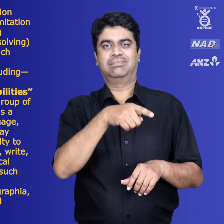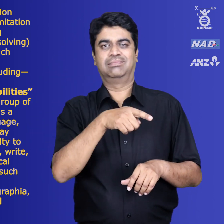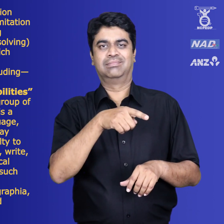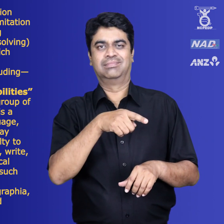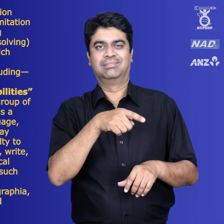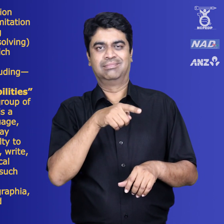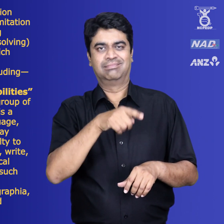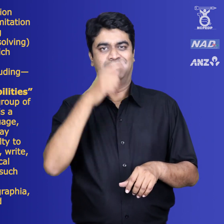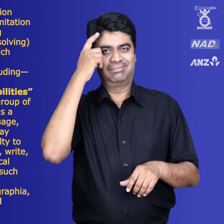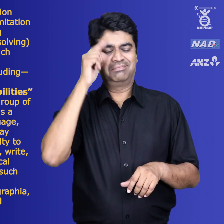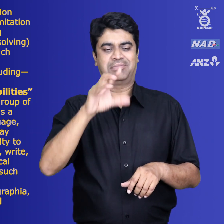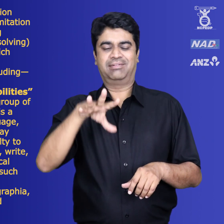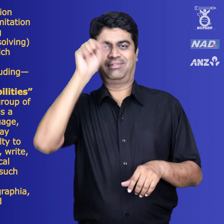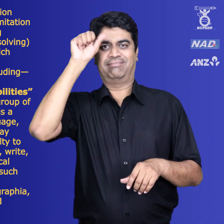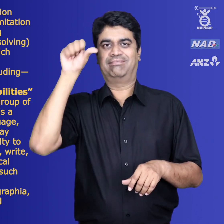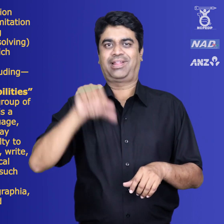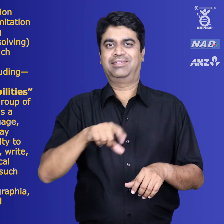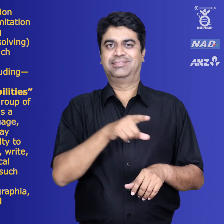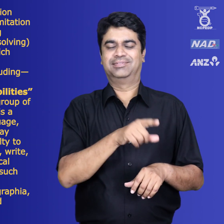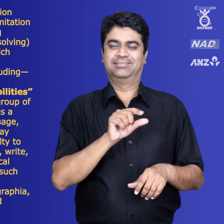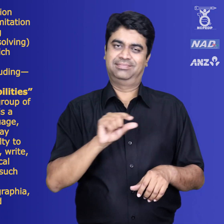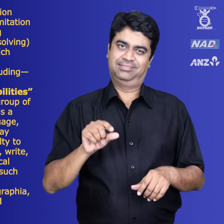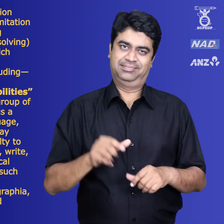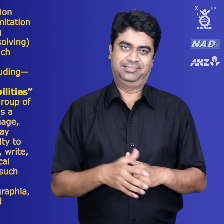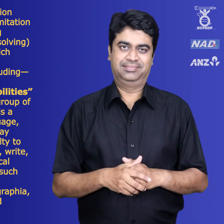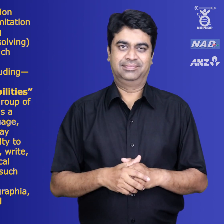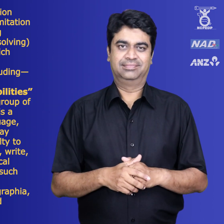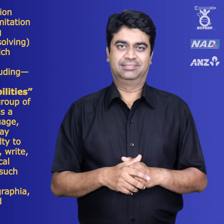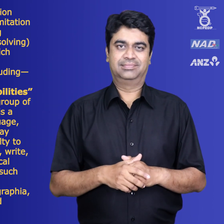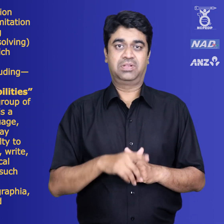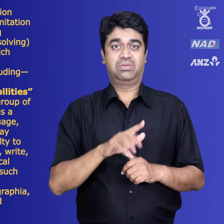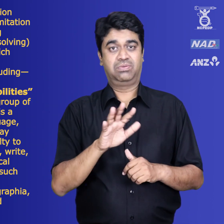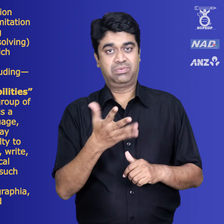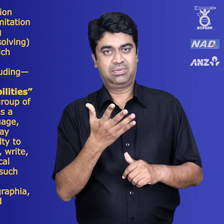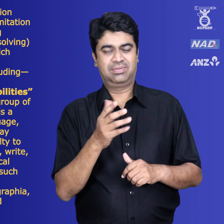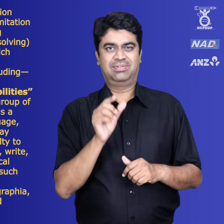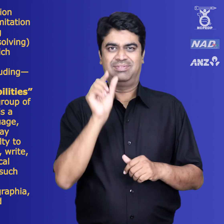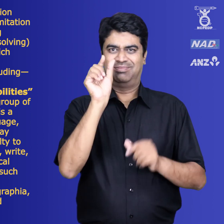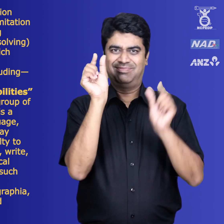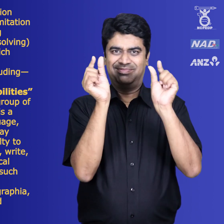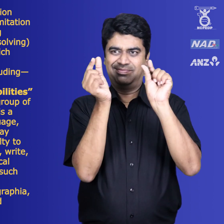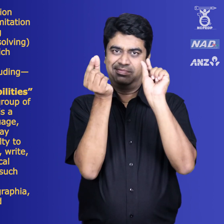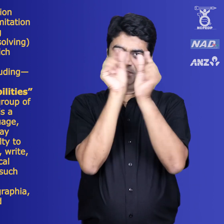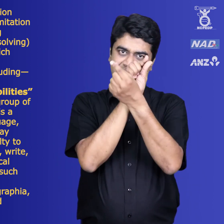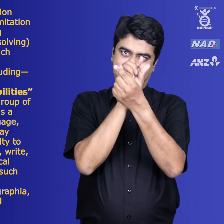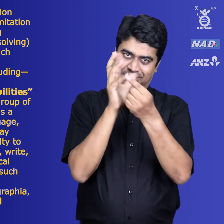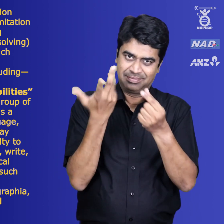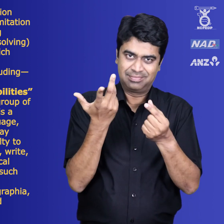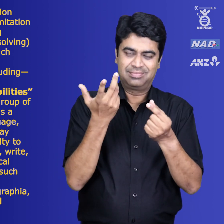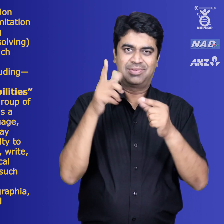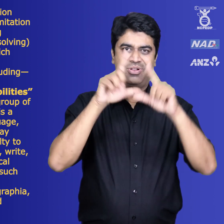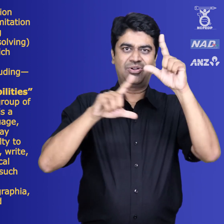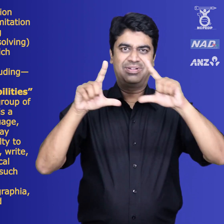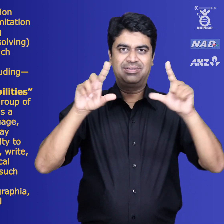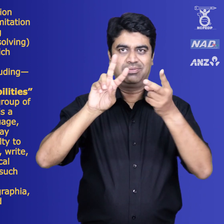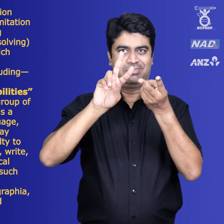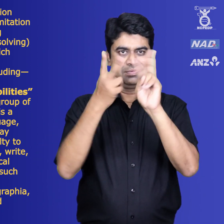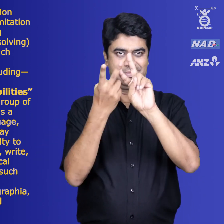disabilities, dyslexia, dysgraphia, dyscalculia,